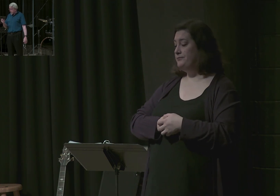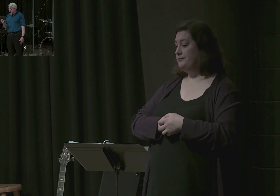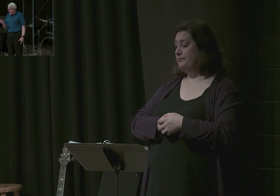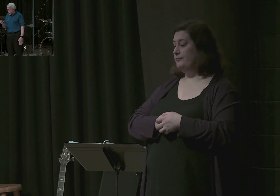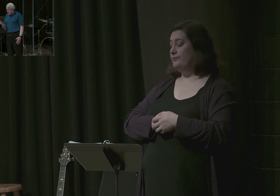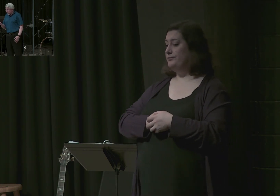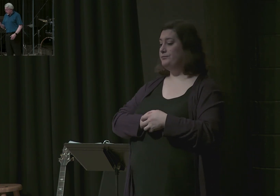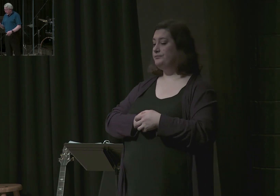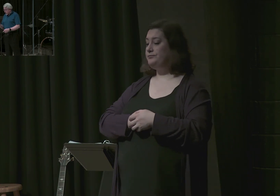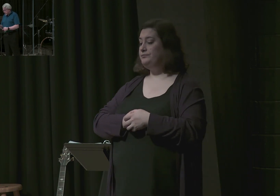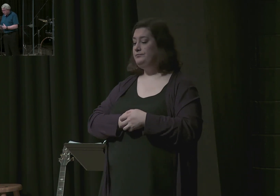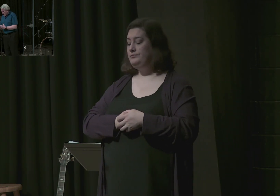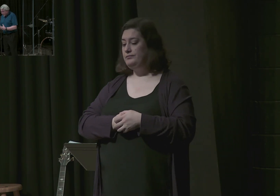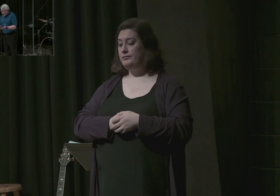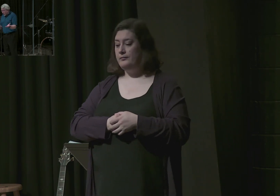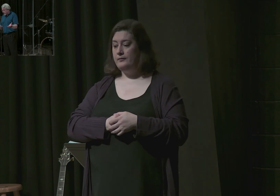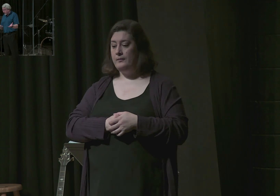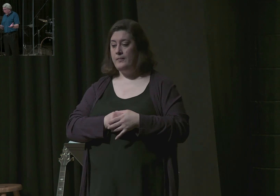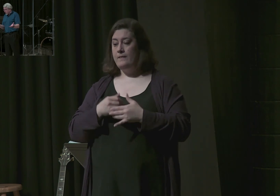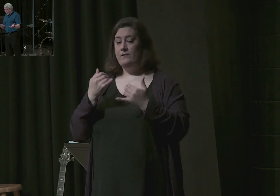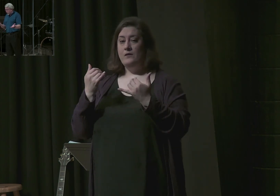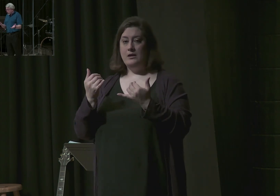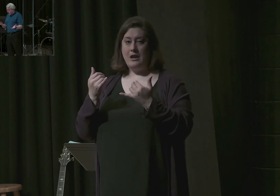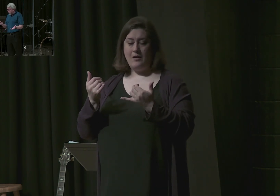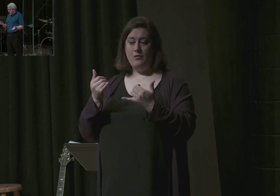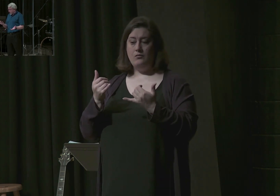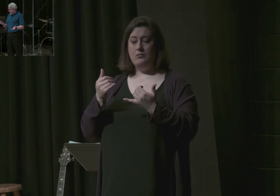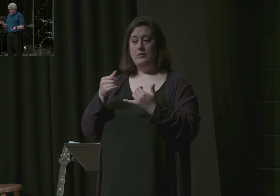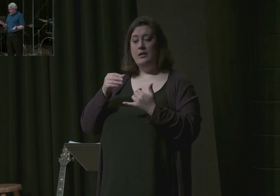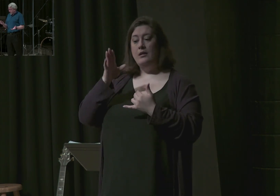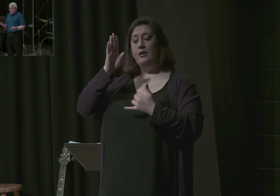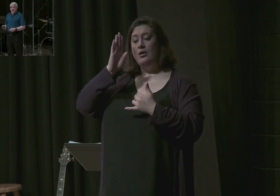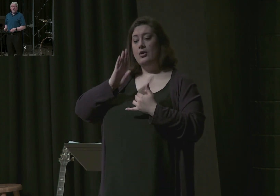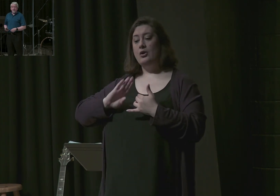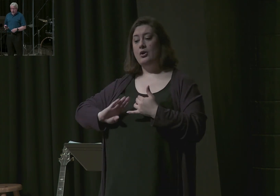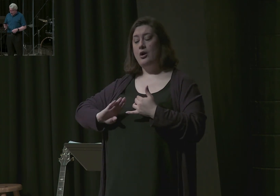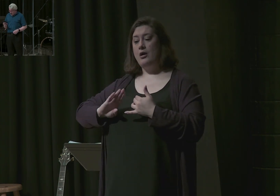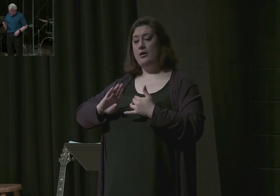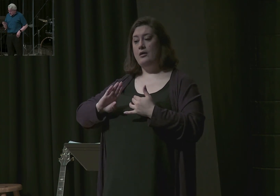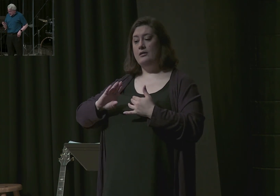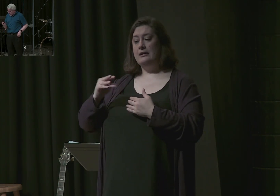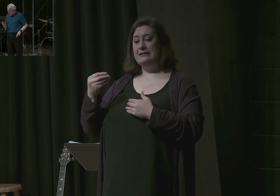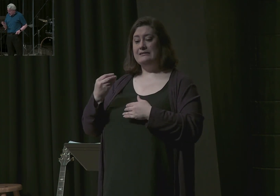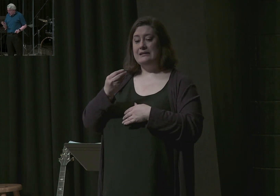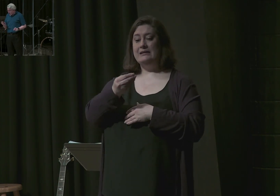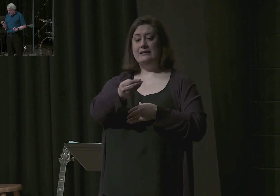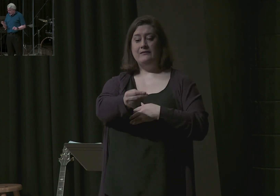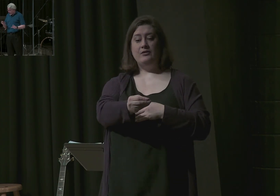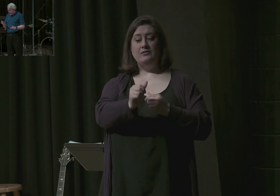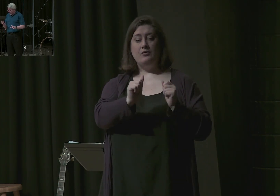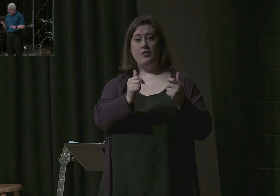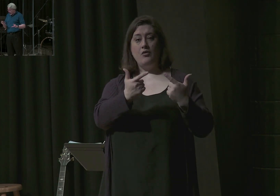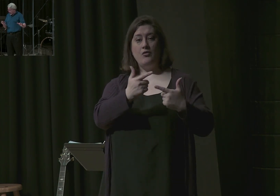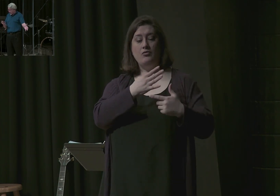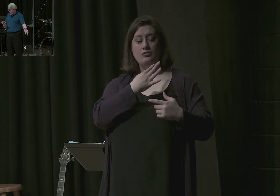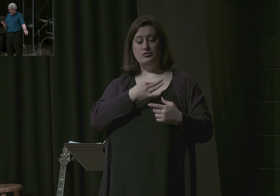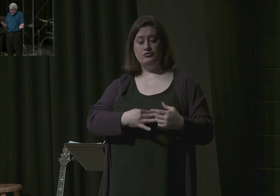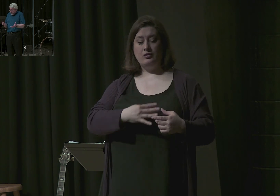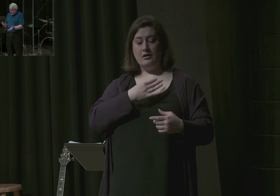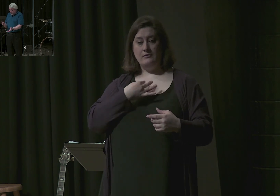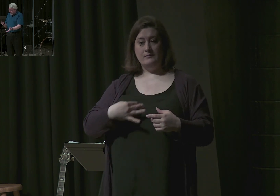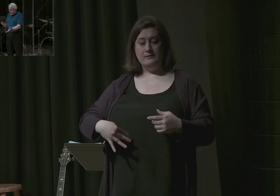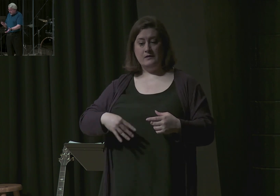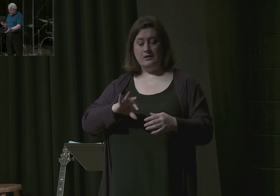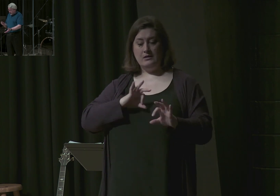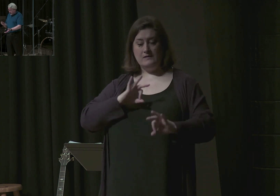said, the striped shall be your wages, then all the flock bore striped. Thus God has taken away the livestock of your father, and